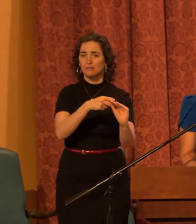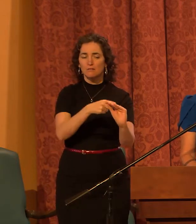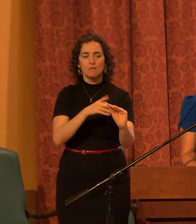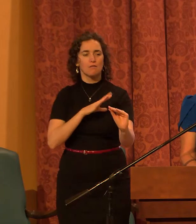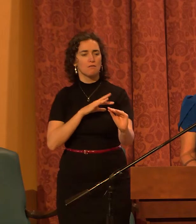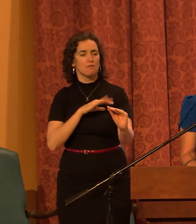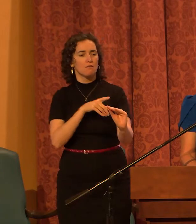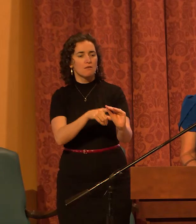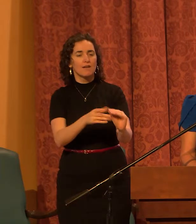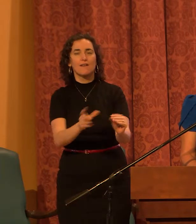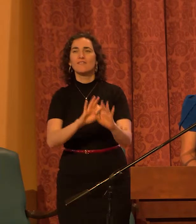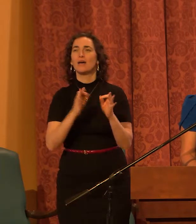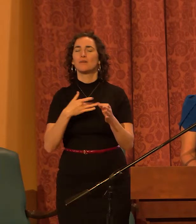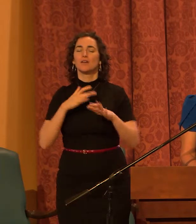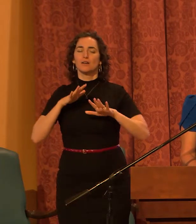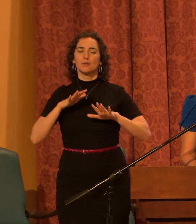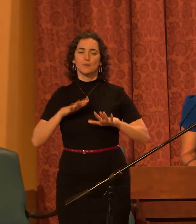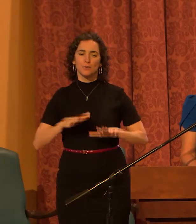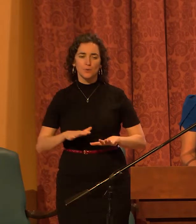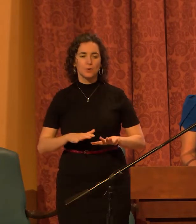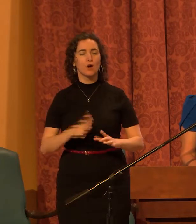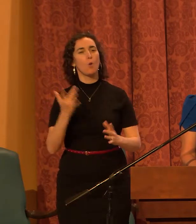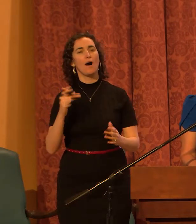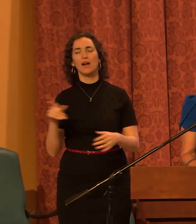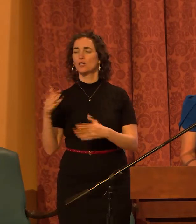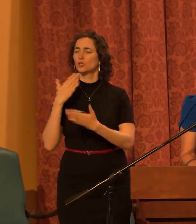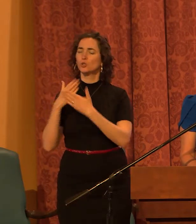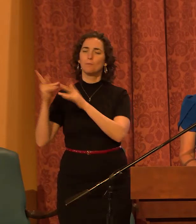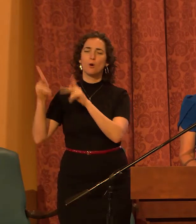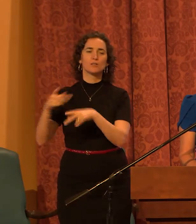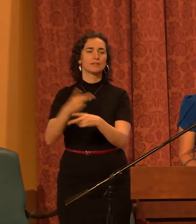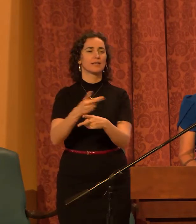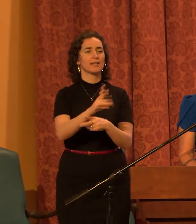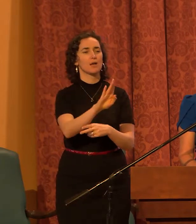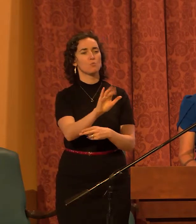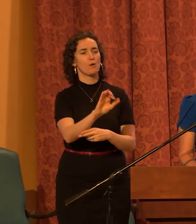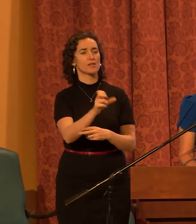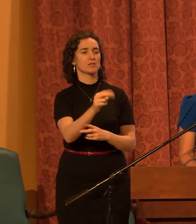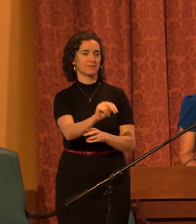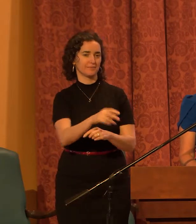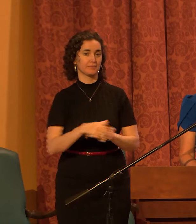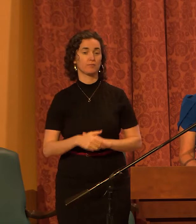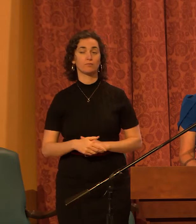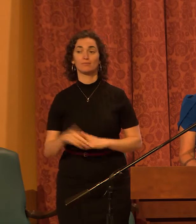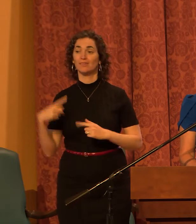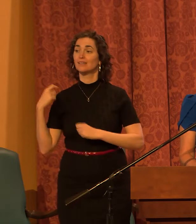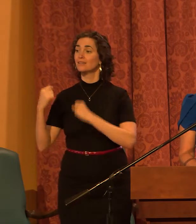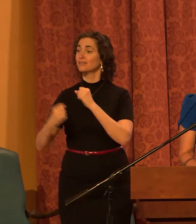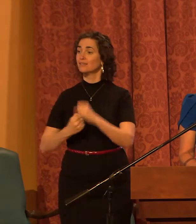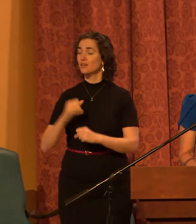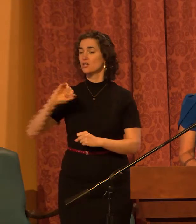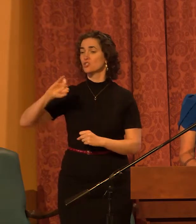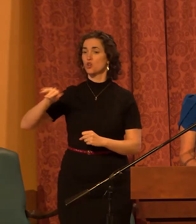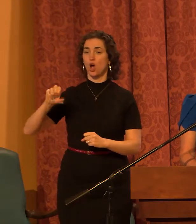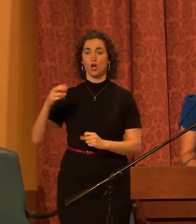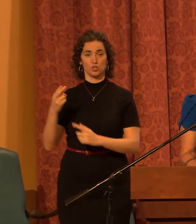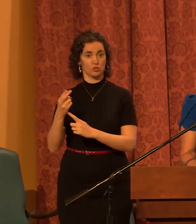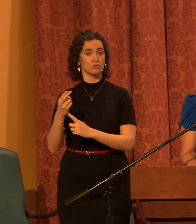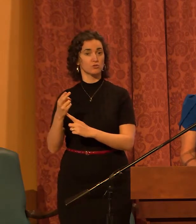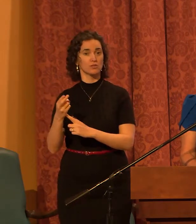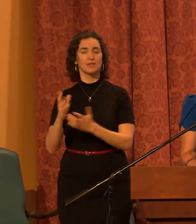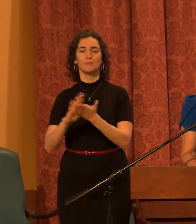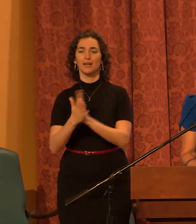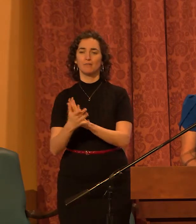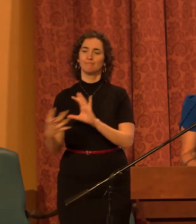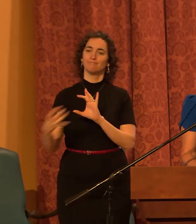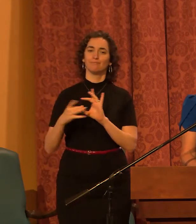peace and gratitude knowing Braden was in such wonderful hands. Over the years, Josh has definitely become family,